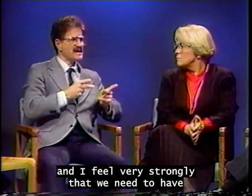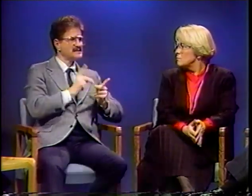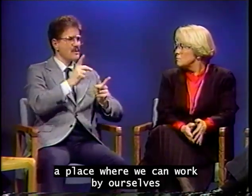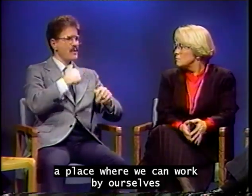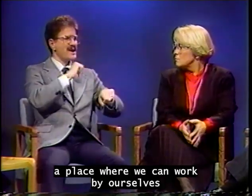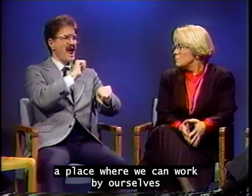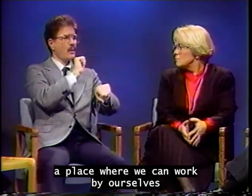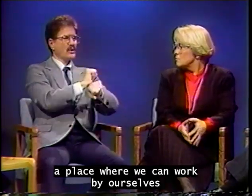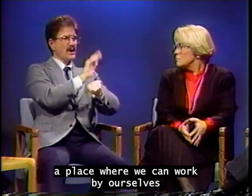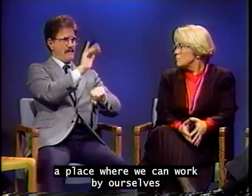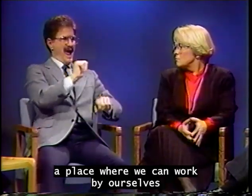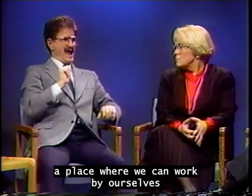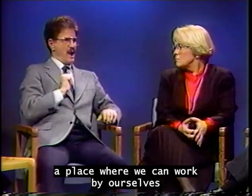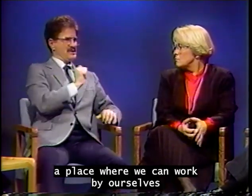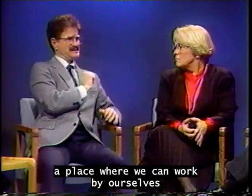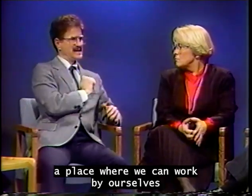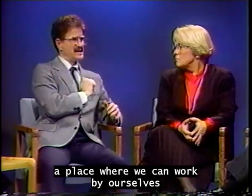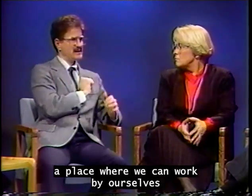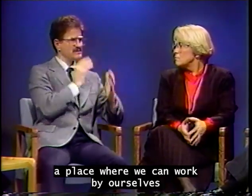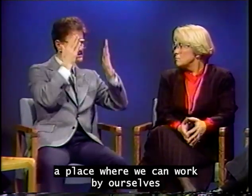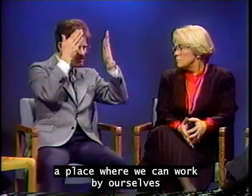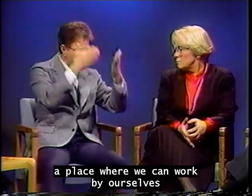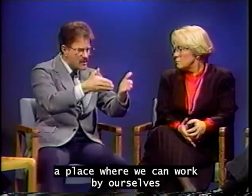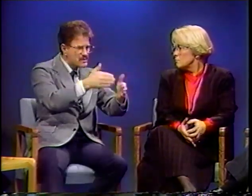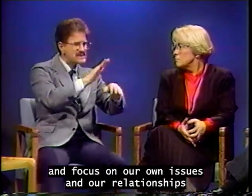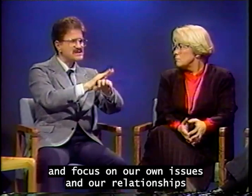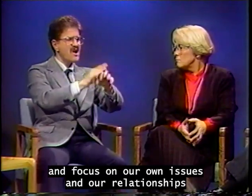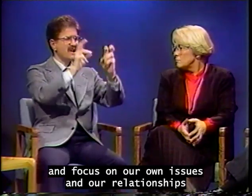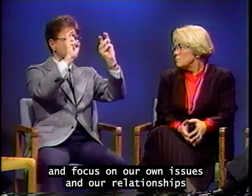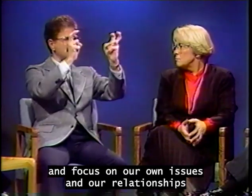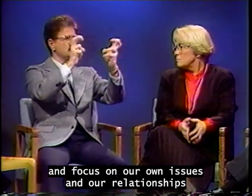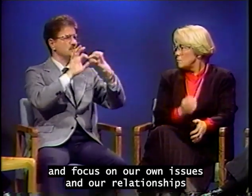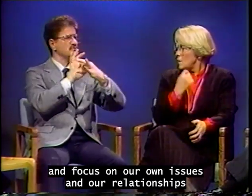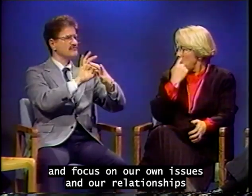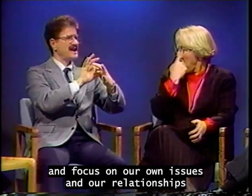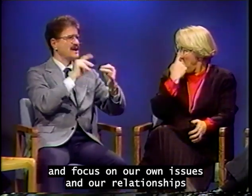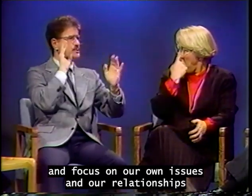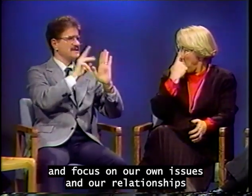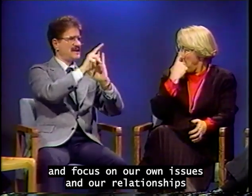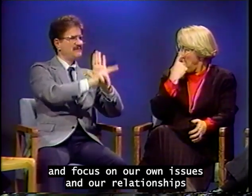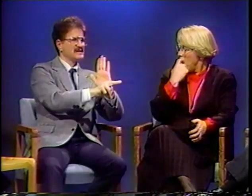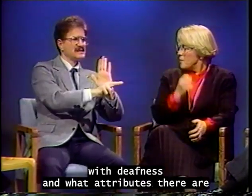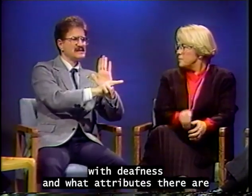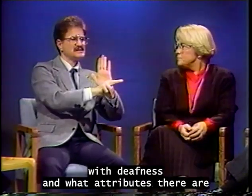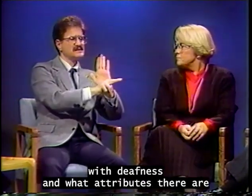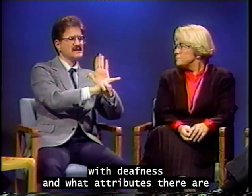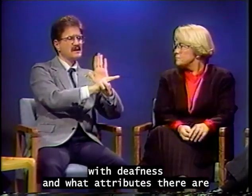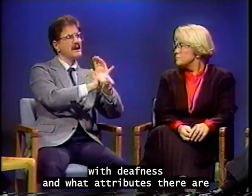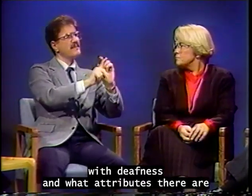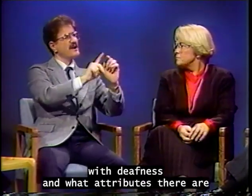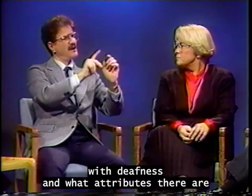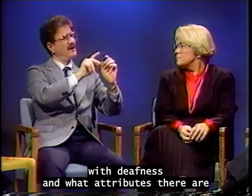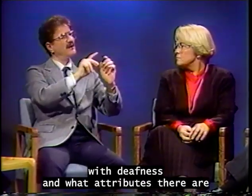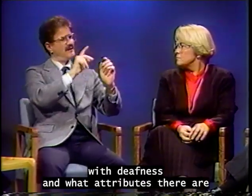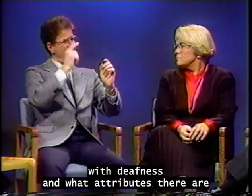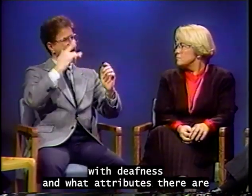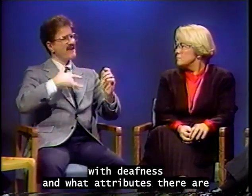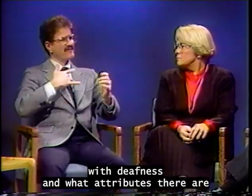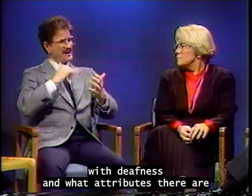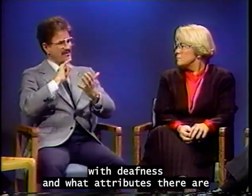to have a place where we can work by ourselves and focus on our own issues and our relationships with deafness and